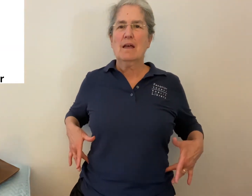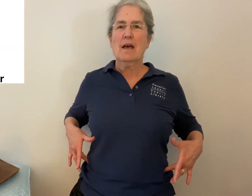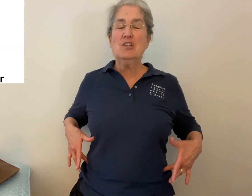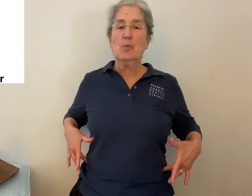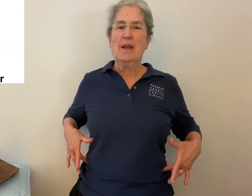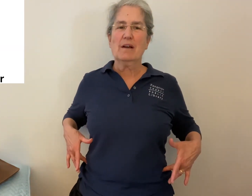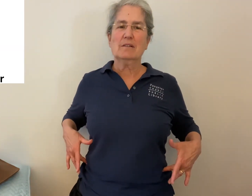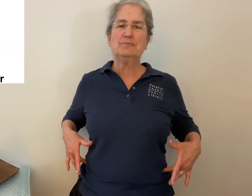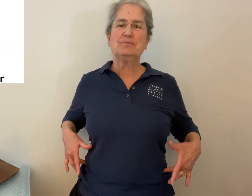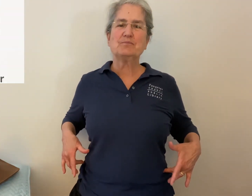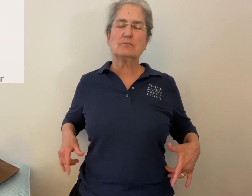Underwear.